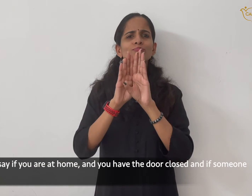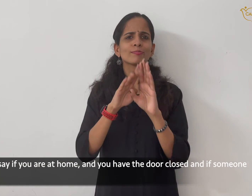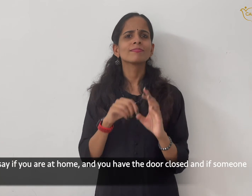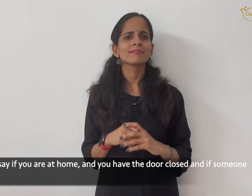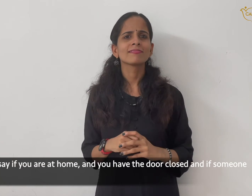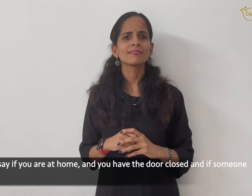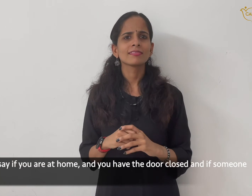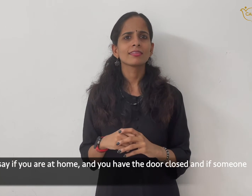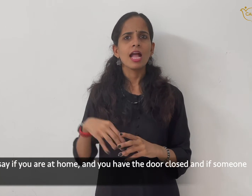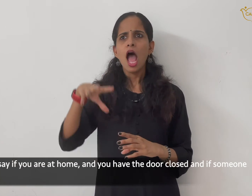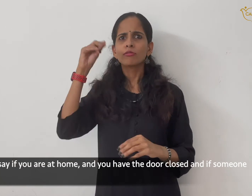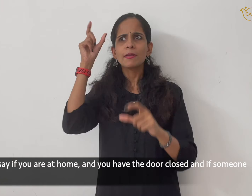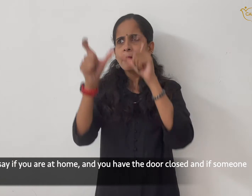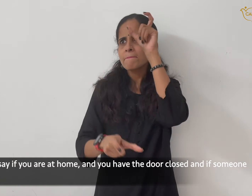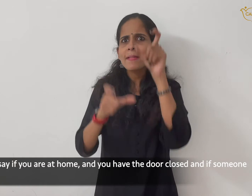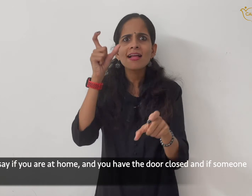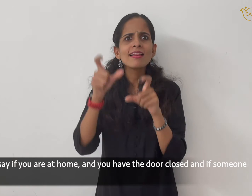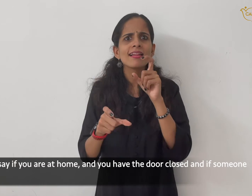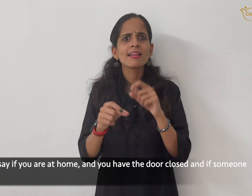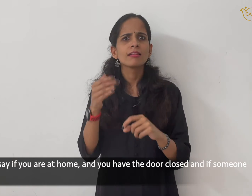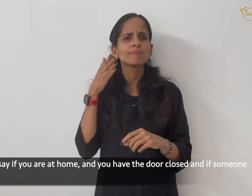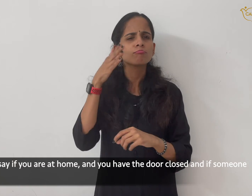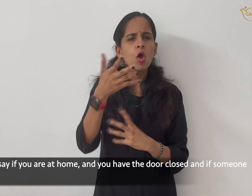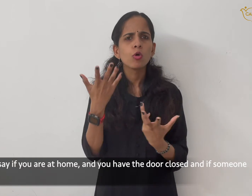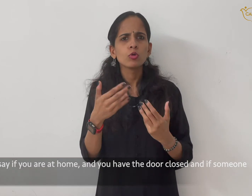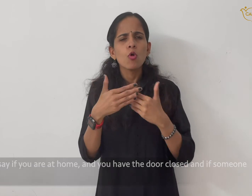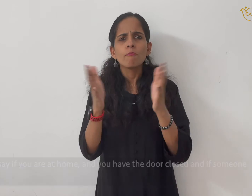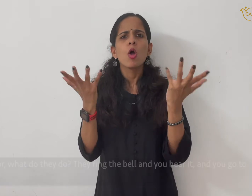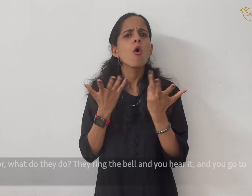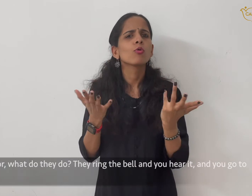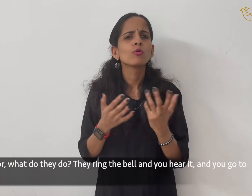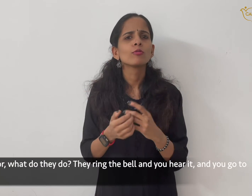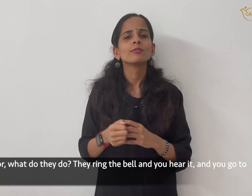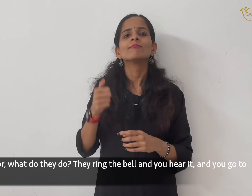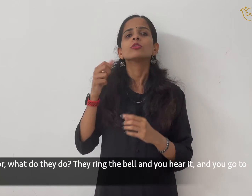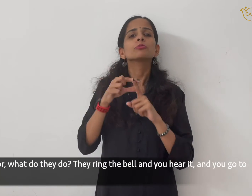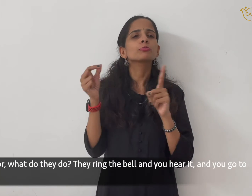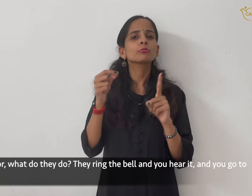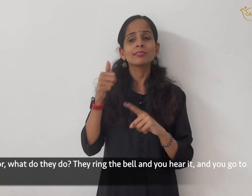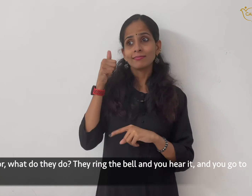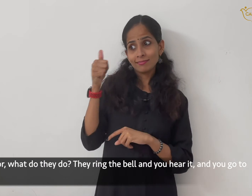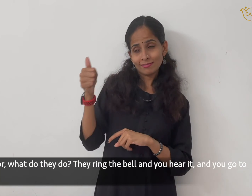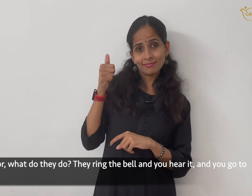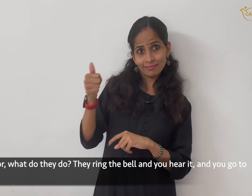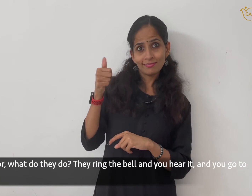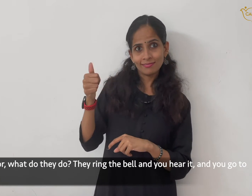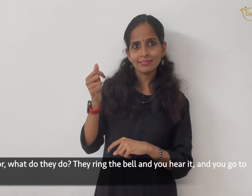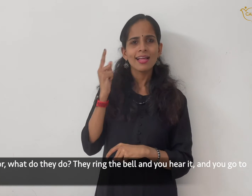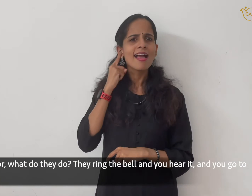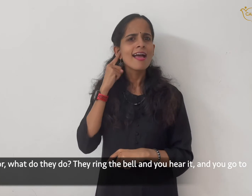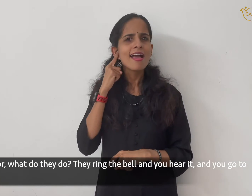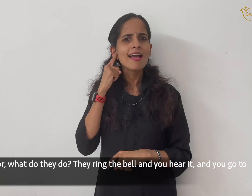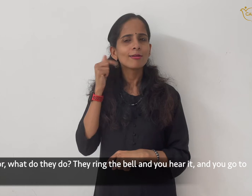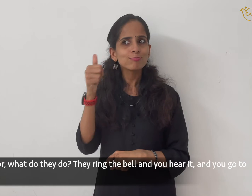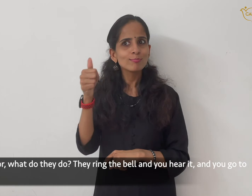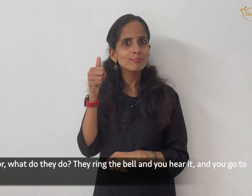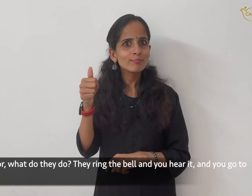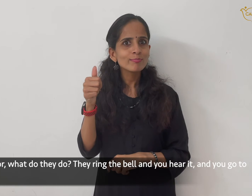aside, say if you are at home and you have the door closed, and if someone is at the door, what do? They ring